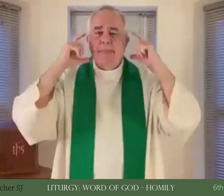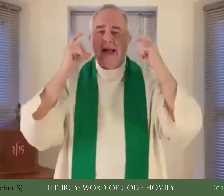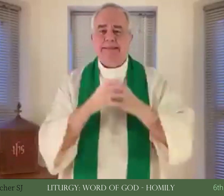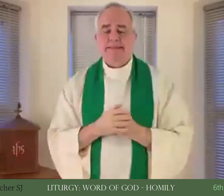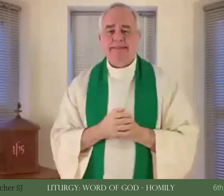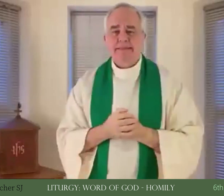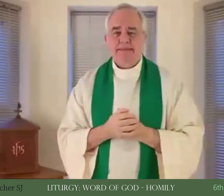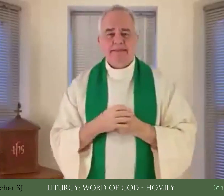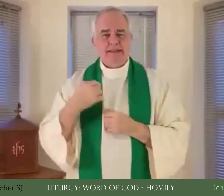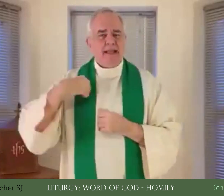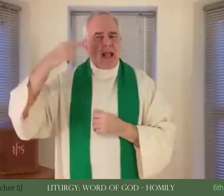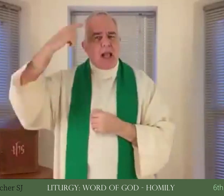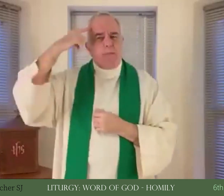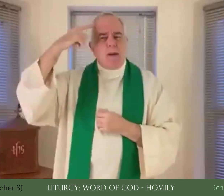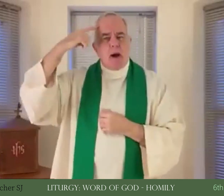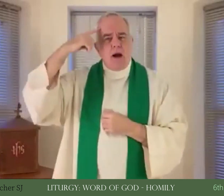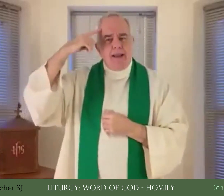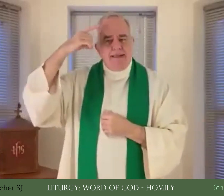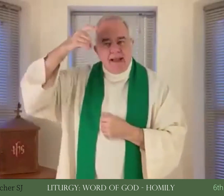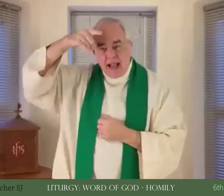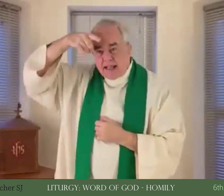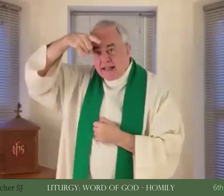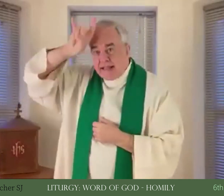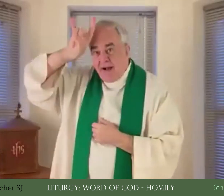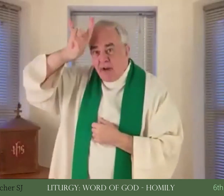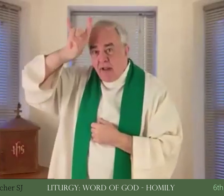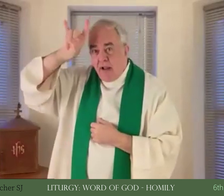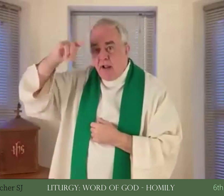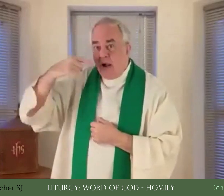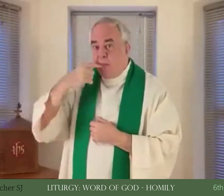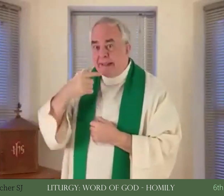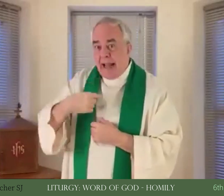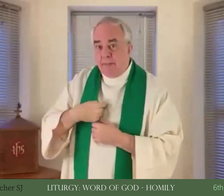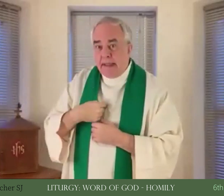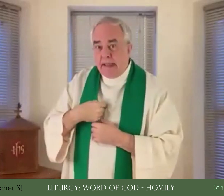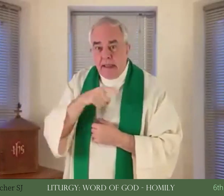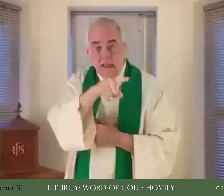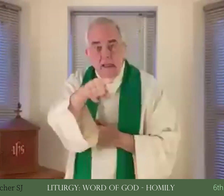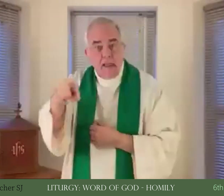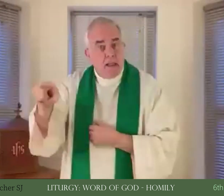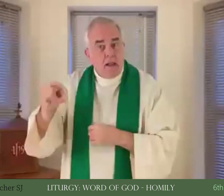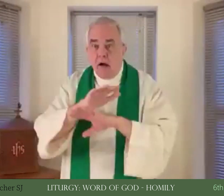my. My mind, devil, were telling me,